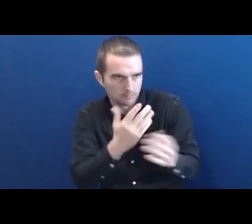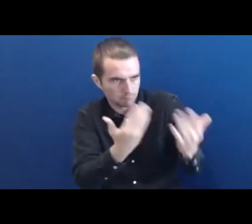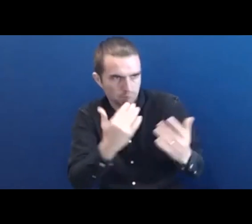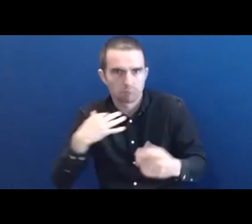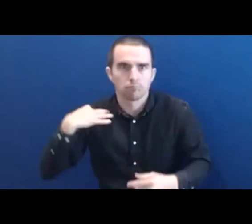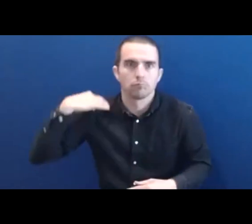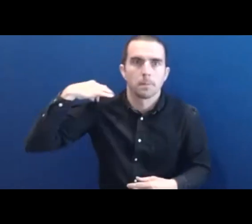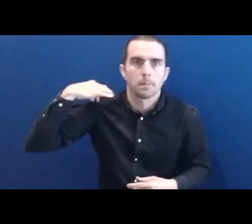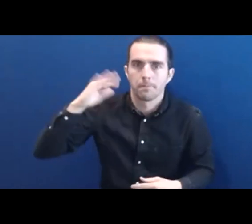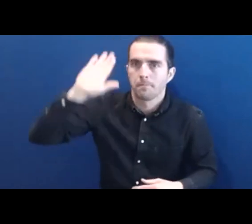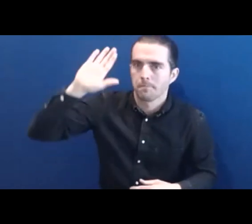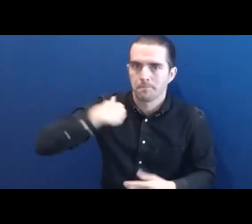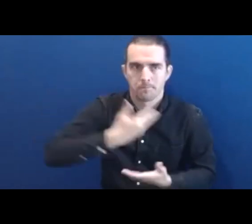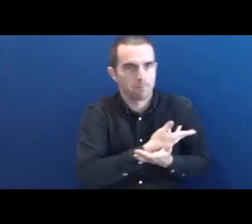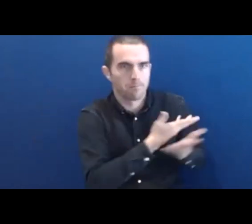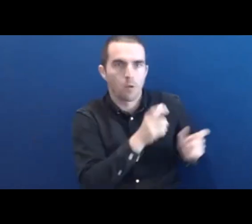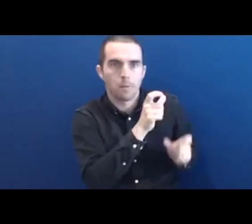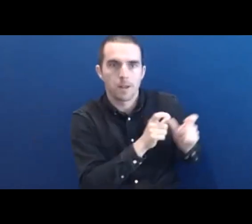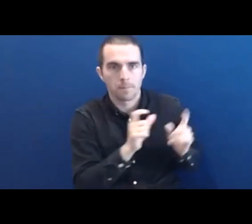And it's a skill, it is